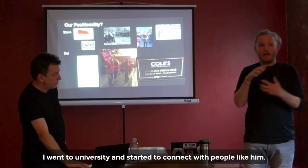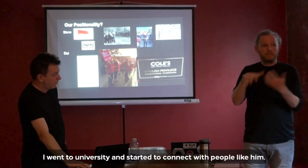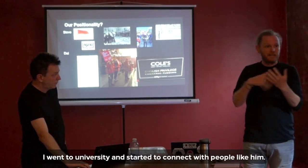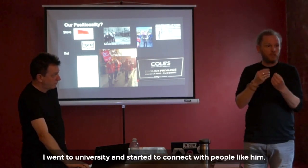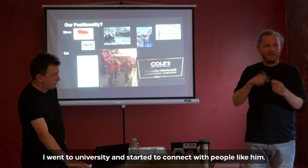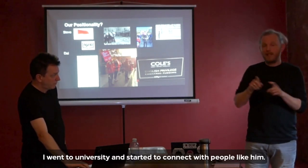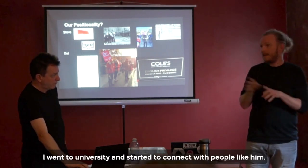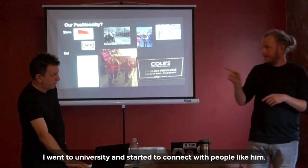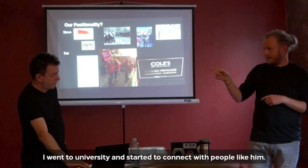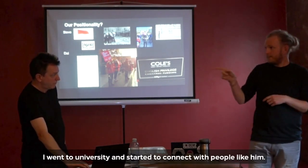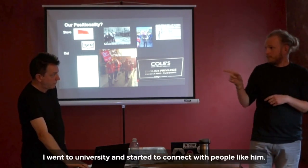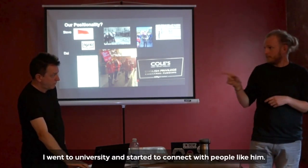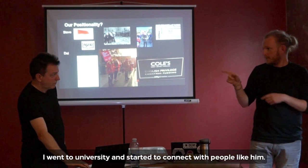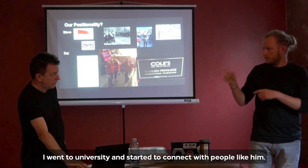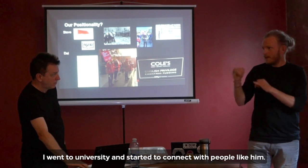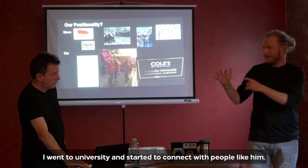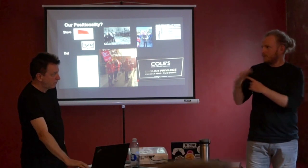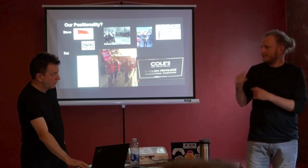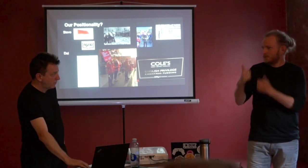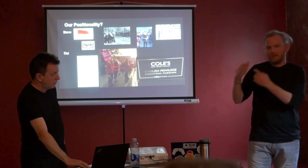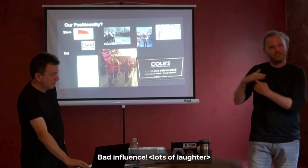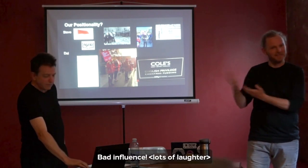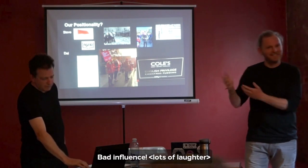went to university and started to mix with people like him. Bad influence.